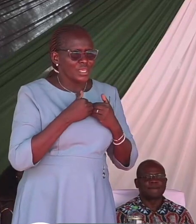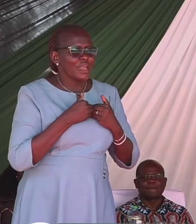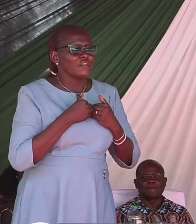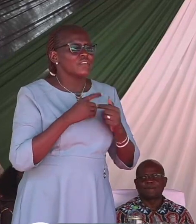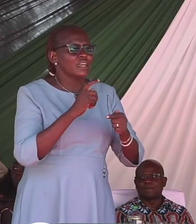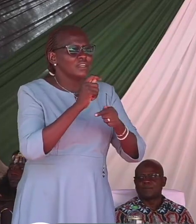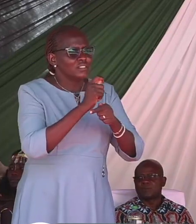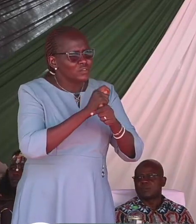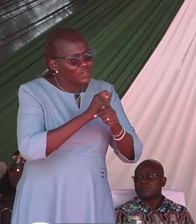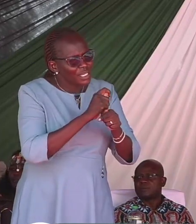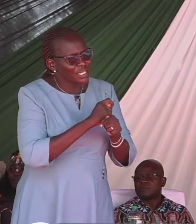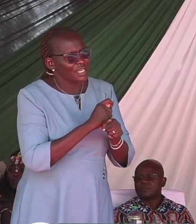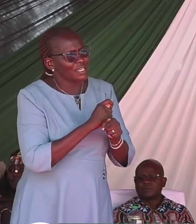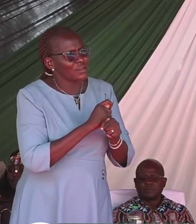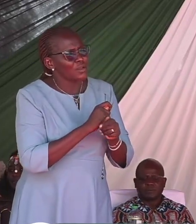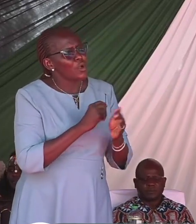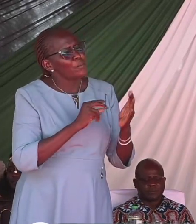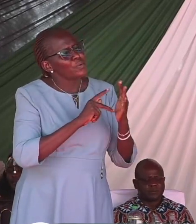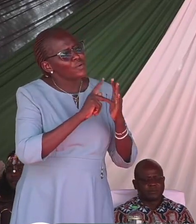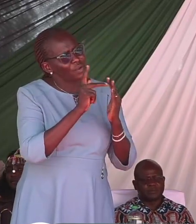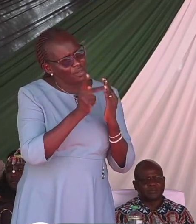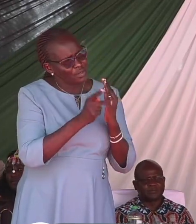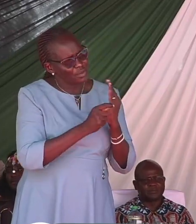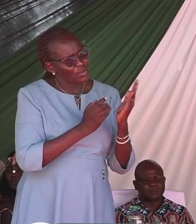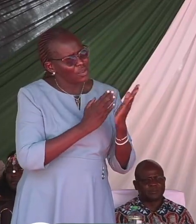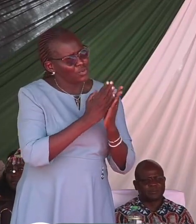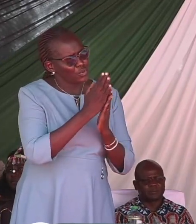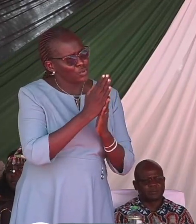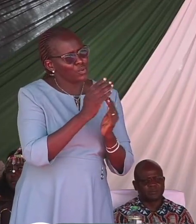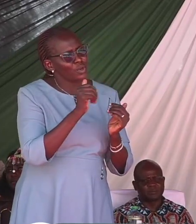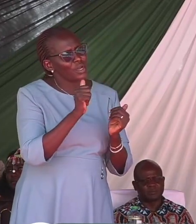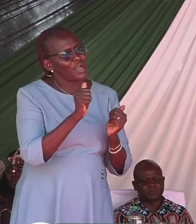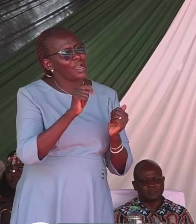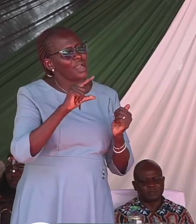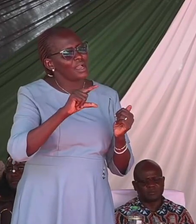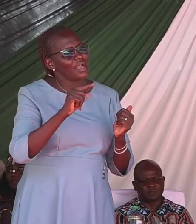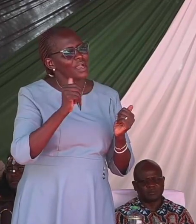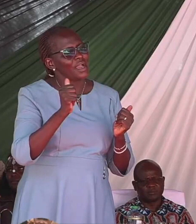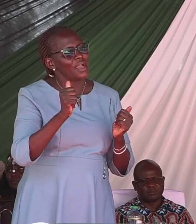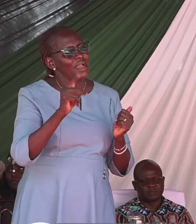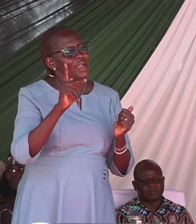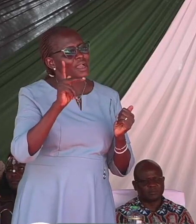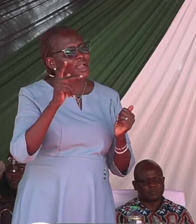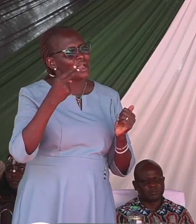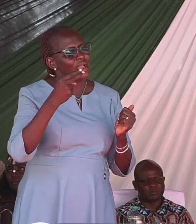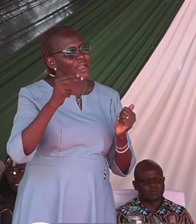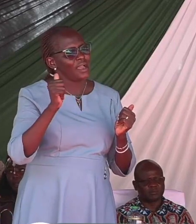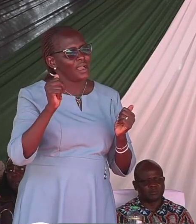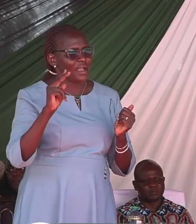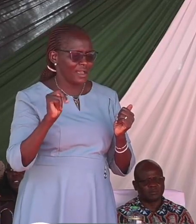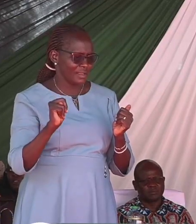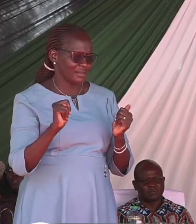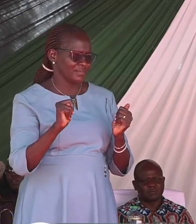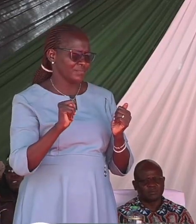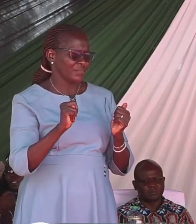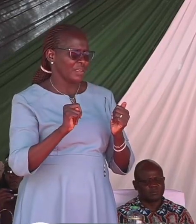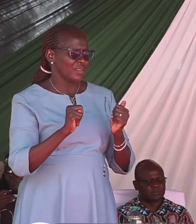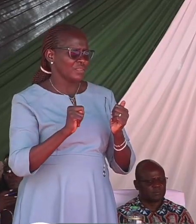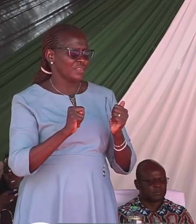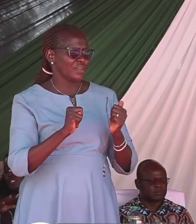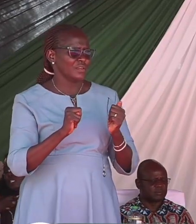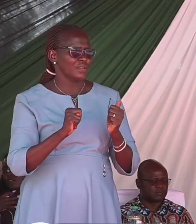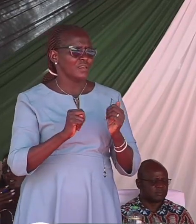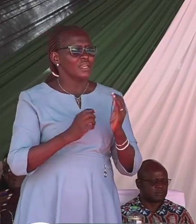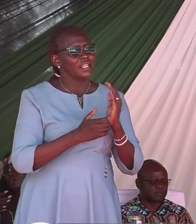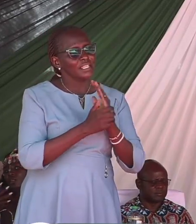capacity building programs. Through Aga Khan, we have what we call Foundation for Learning, and we have